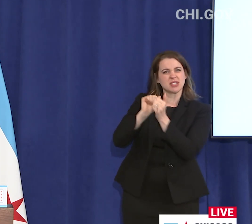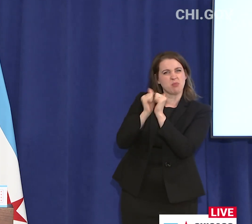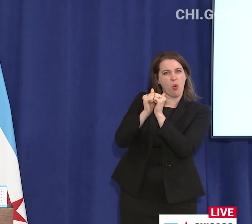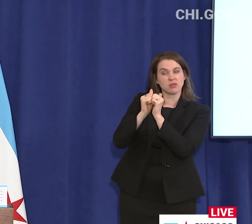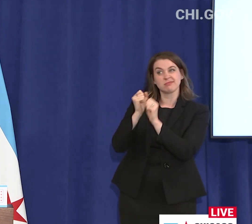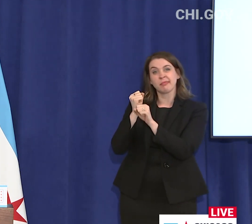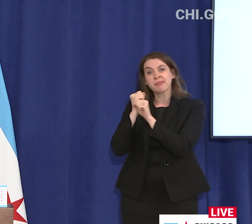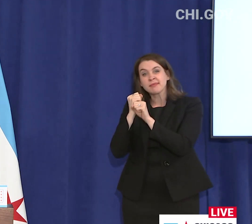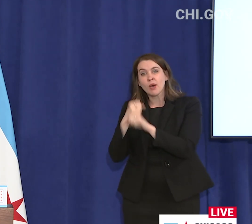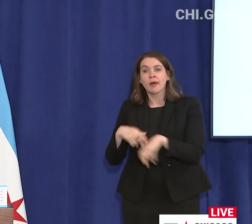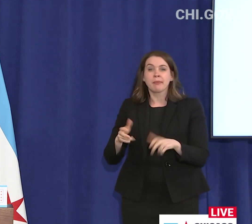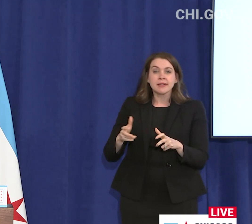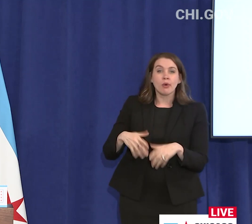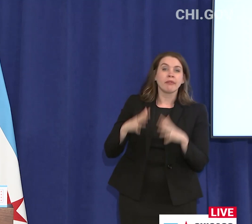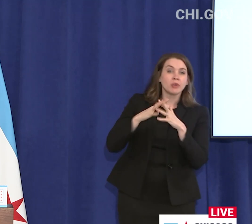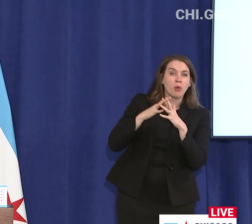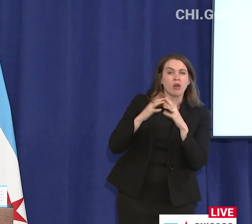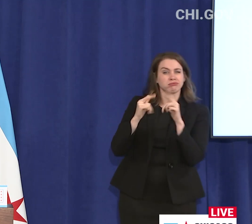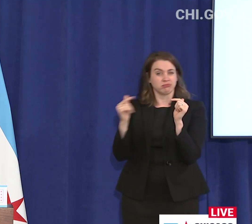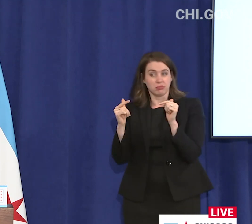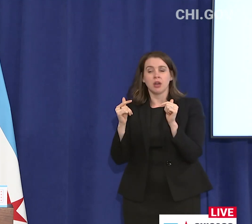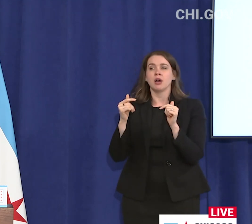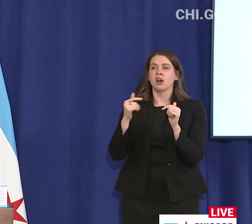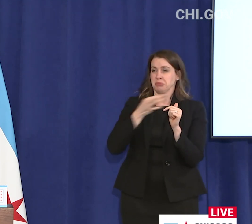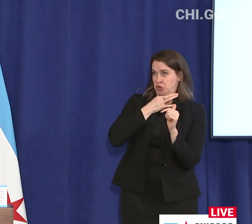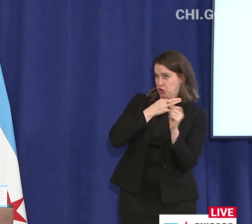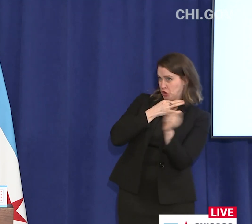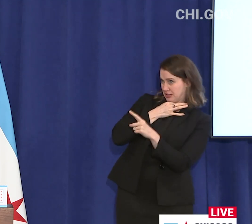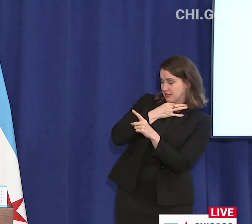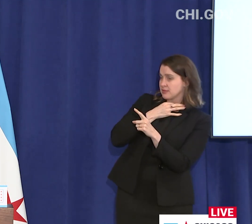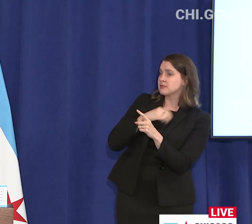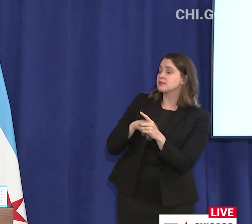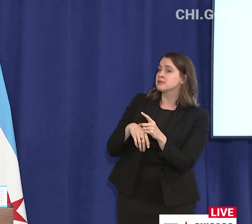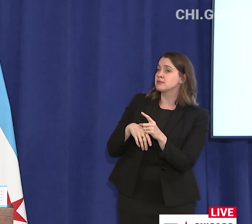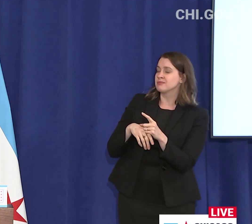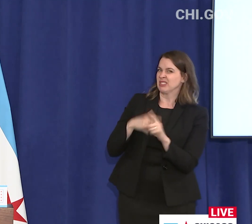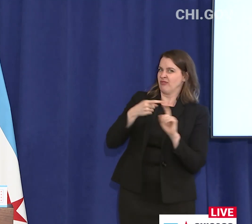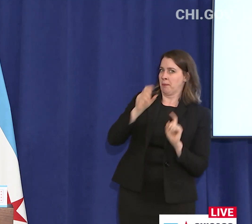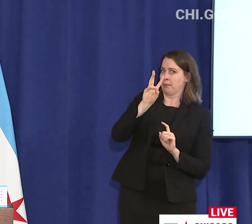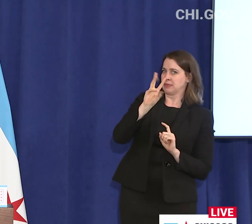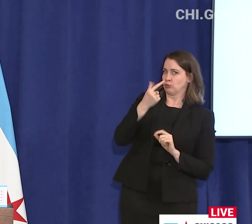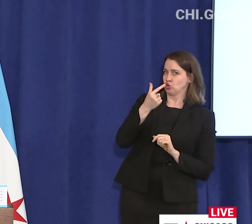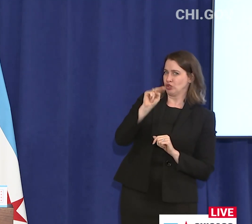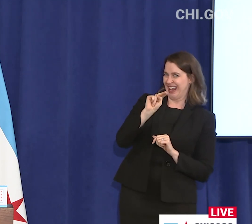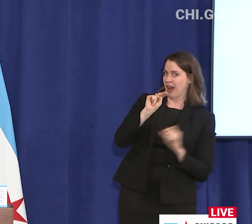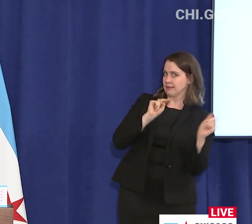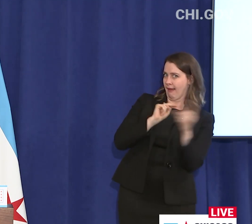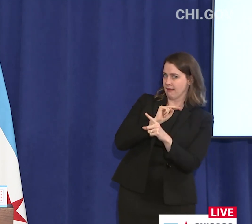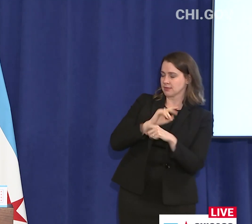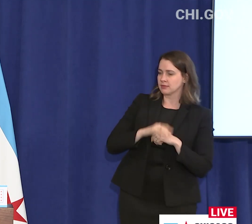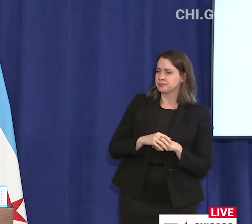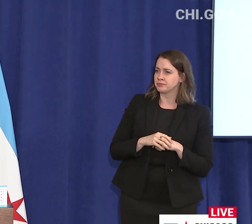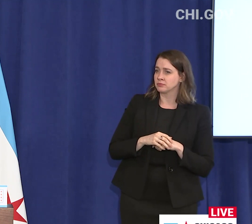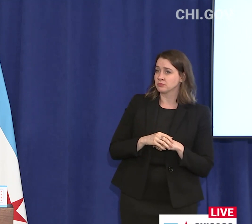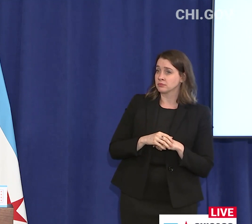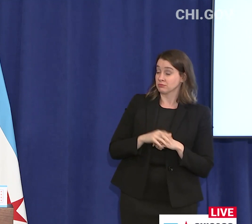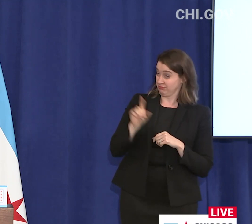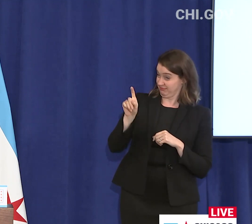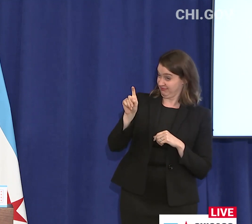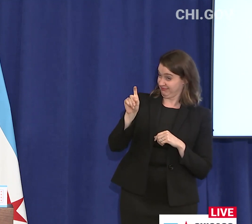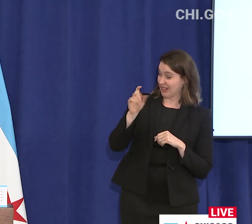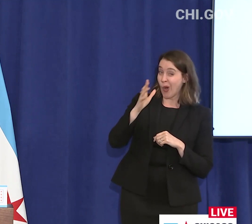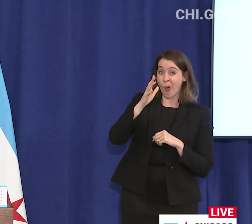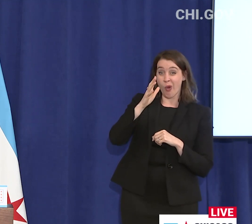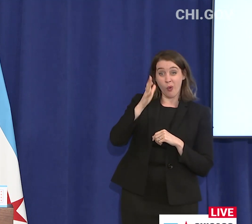to baseball or other sports, do you believe, according WGN Radio is especially asking this, will they be playing the games to